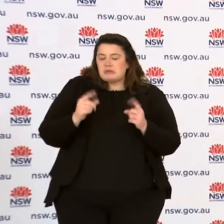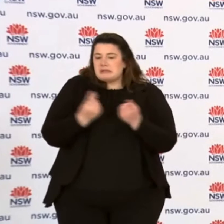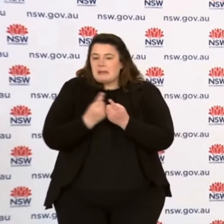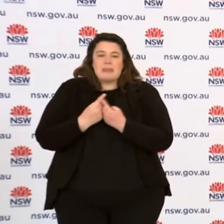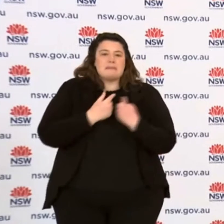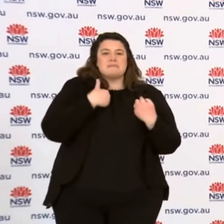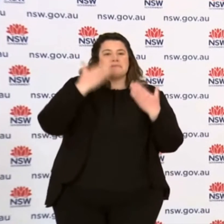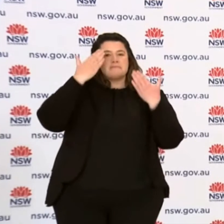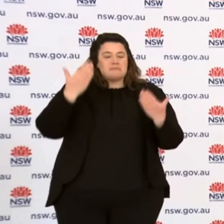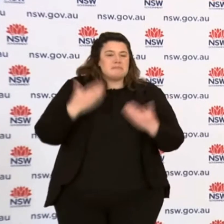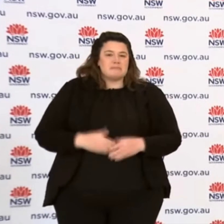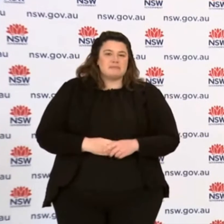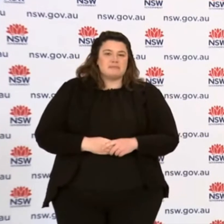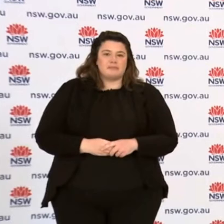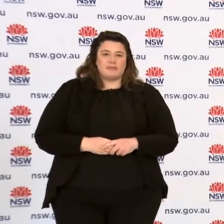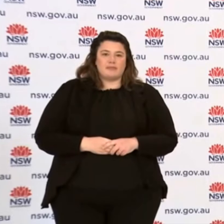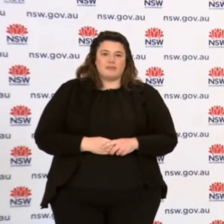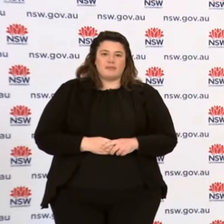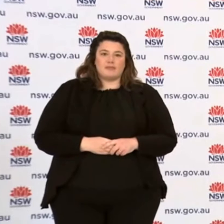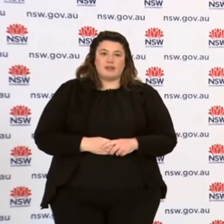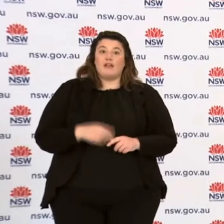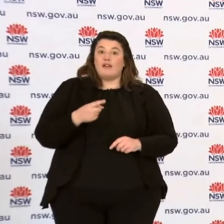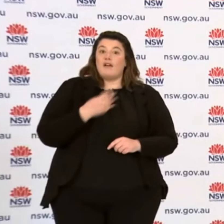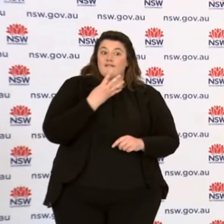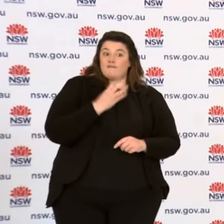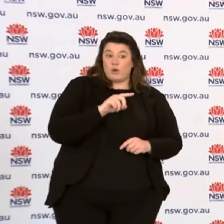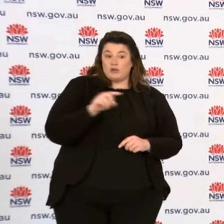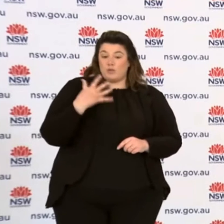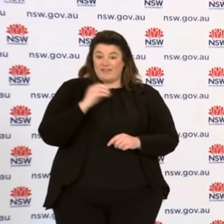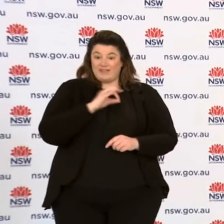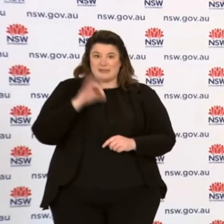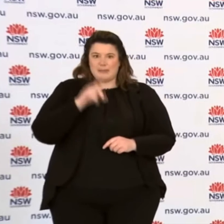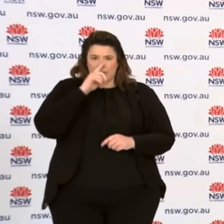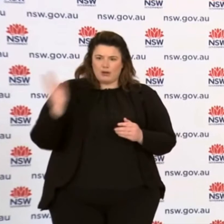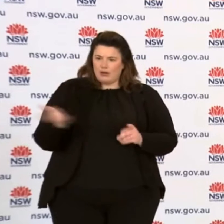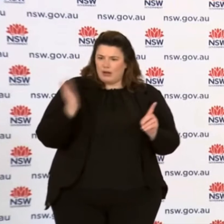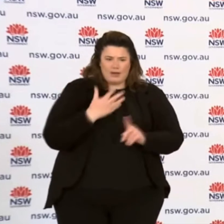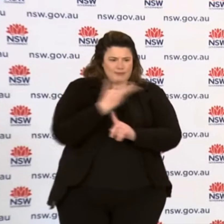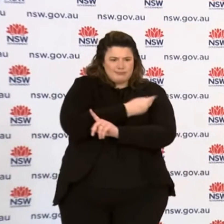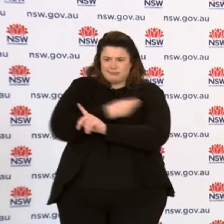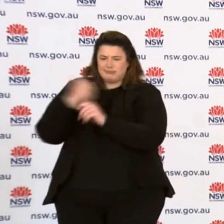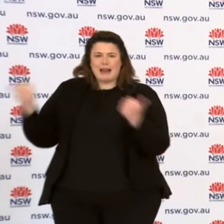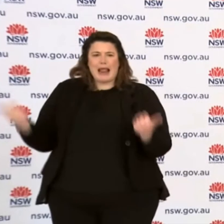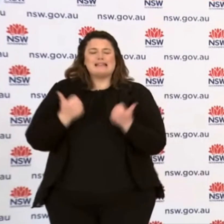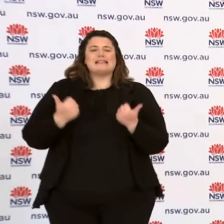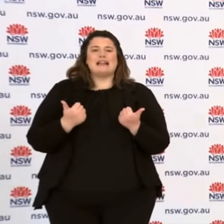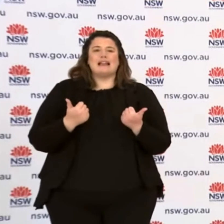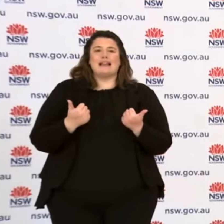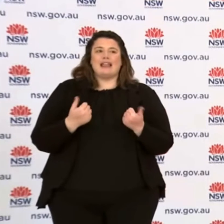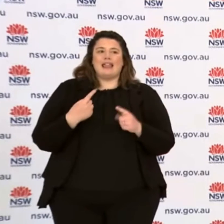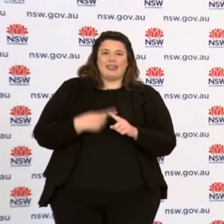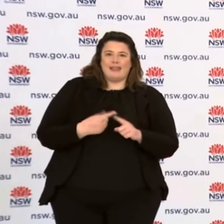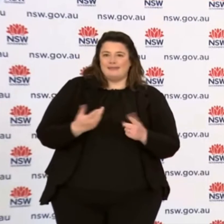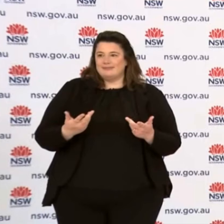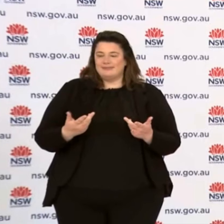have at least the first 40 or 50% pretty keen, and then it's harder to get the next 40 or 50%. But I would have thought, I mean, Aussies love being free. We